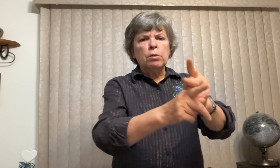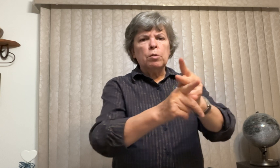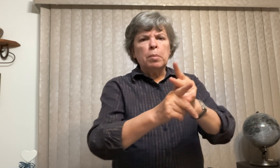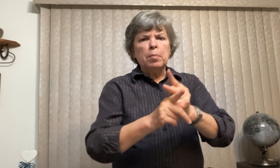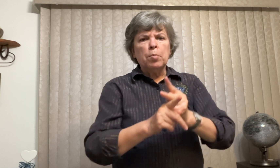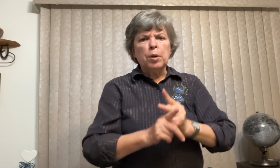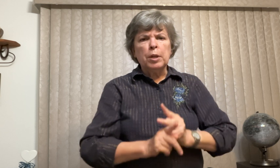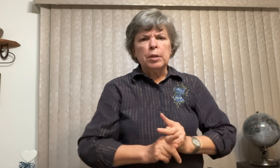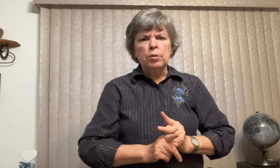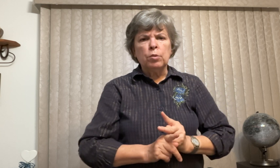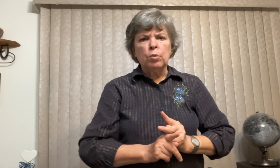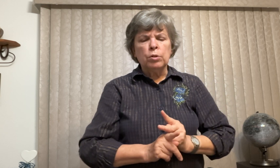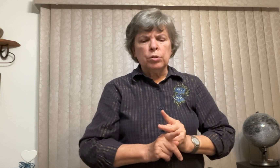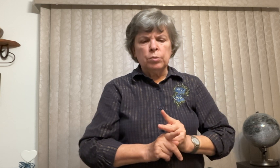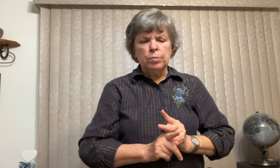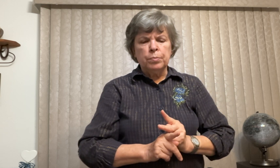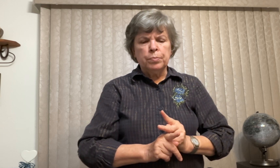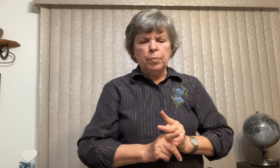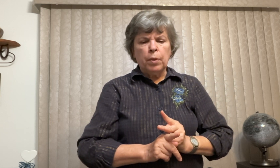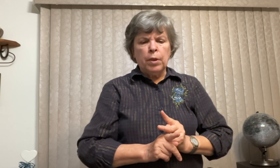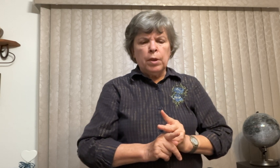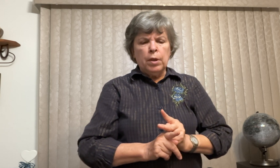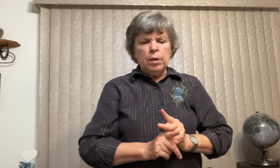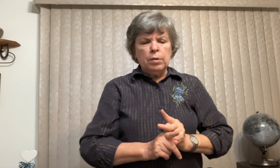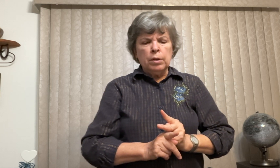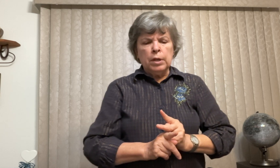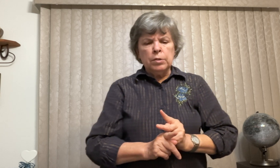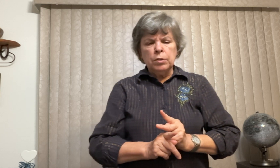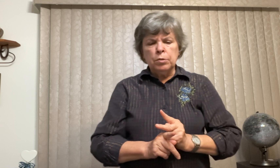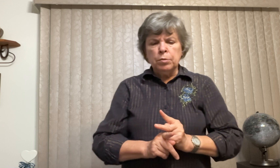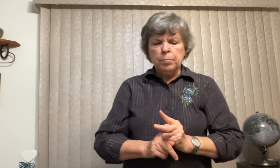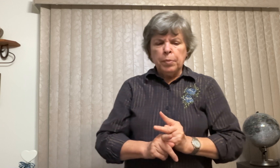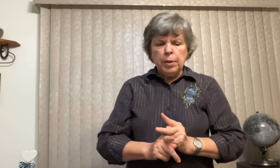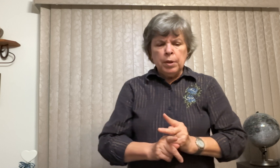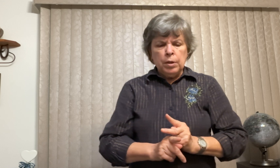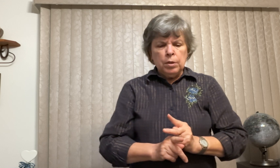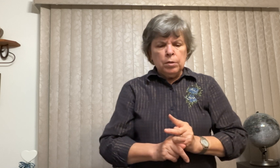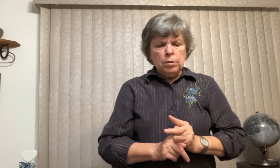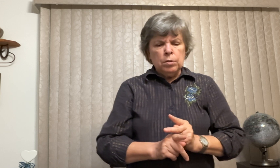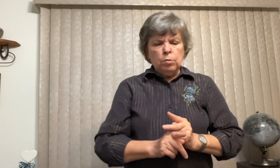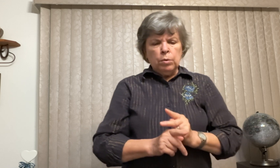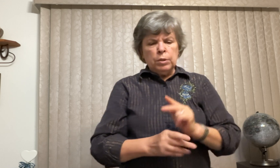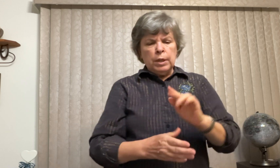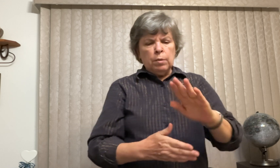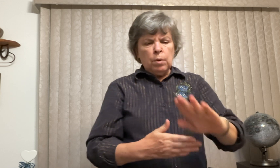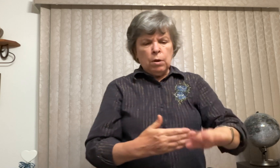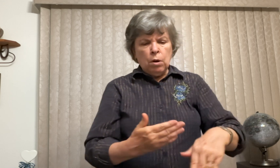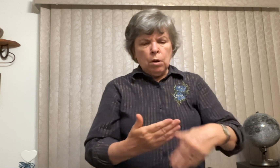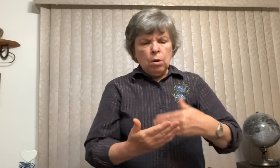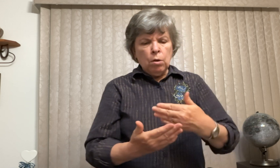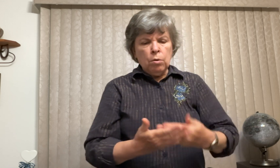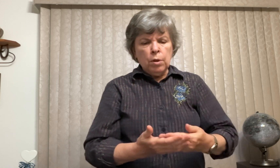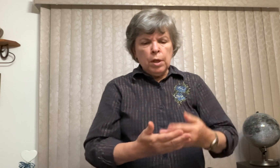by bringing it toward you. Okay, so we say, while all